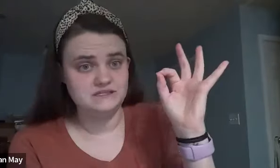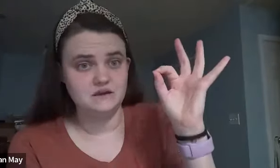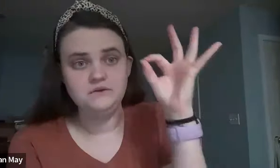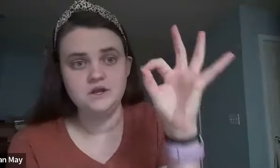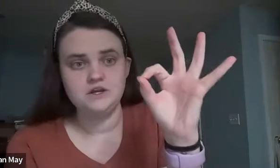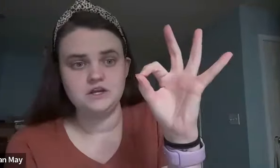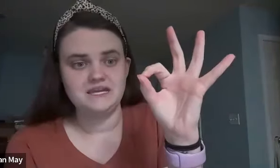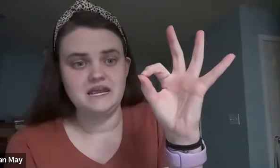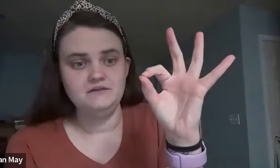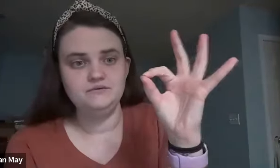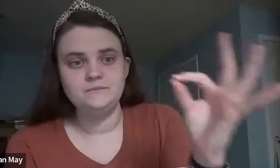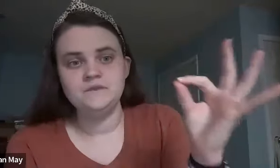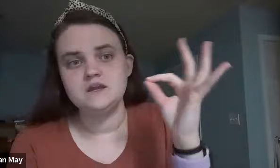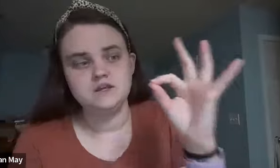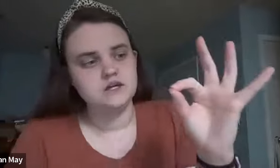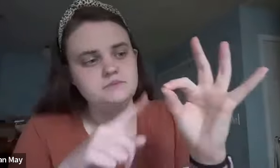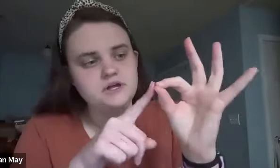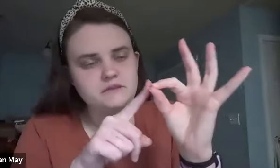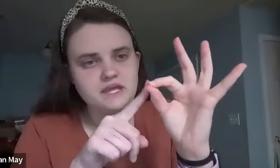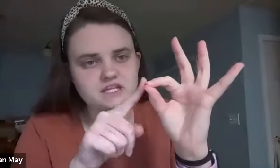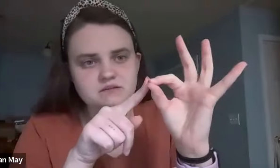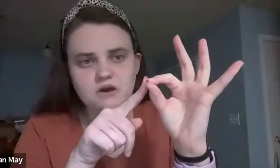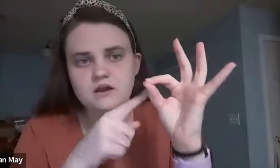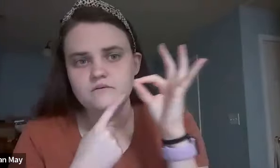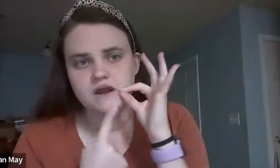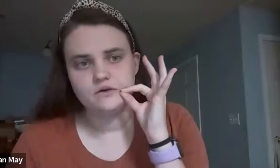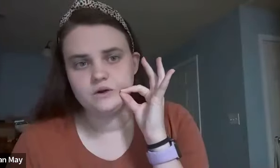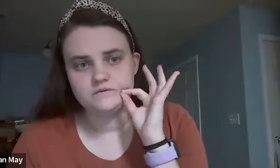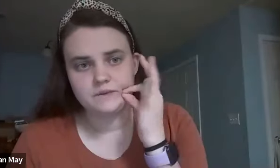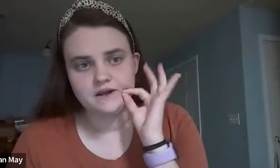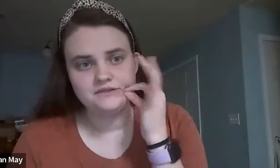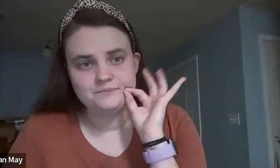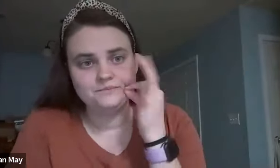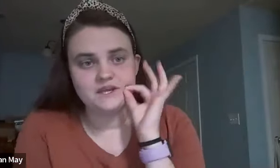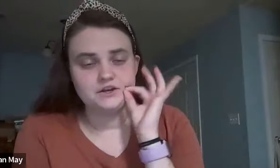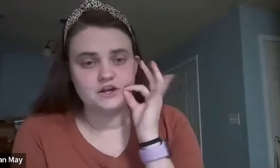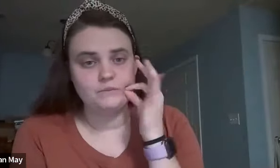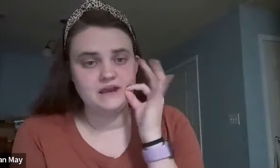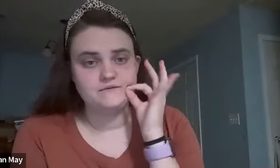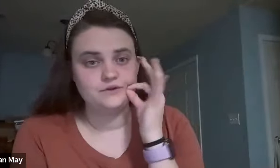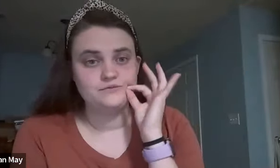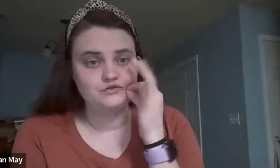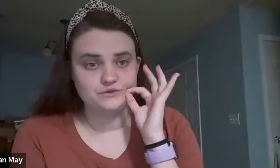itself. You're going to make an F. You're going to put the pinching part right at the corner of your mouth, and you're going to go back and forth. Fruit.